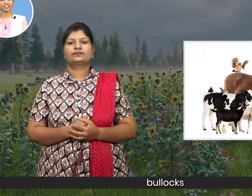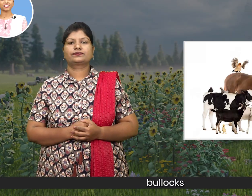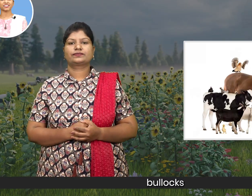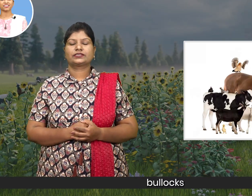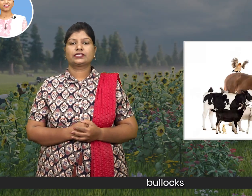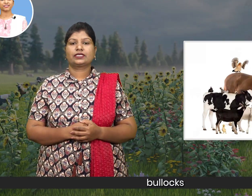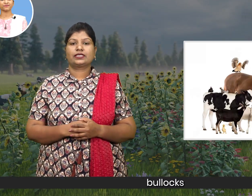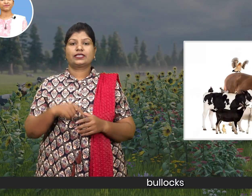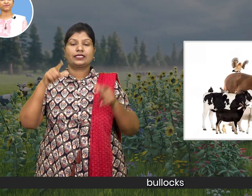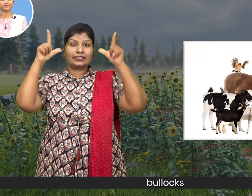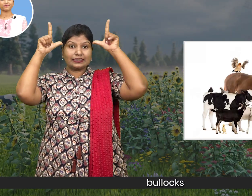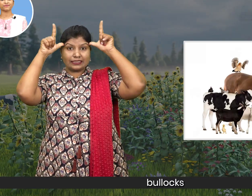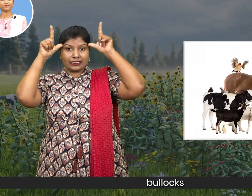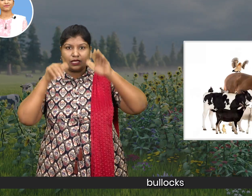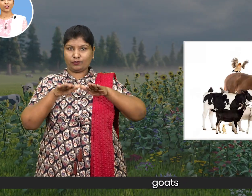bullocks,